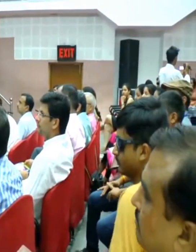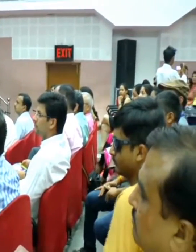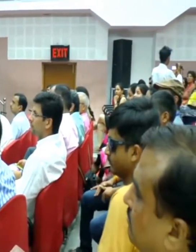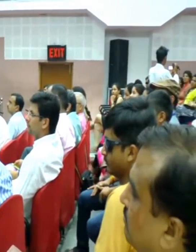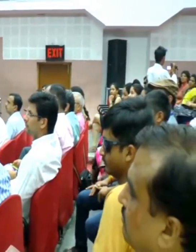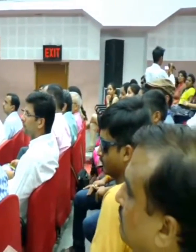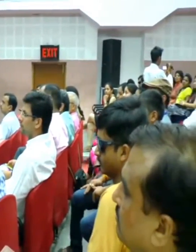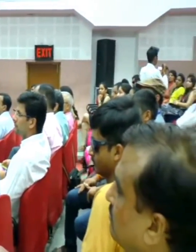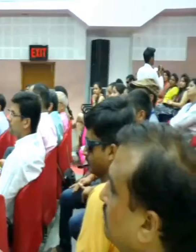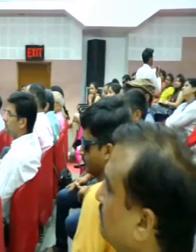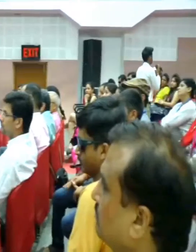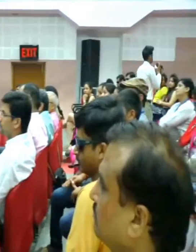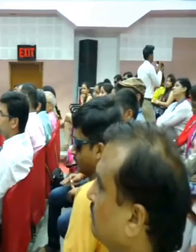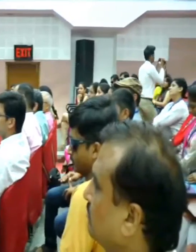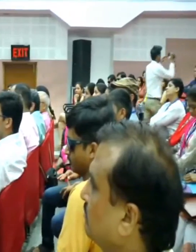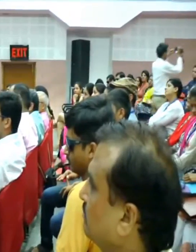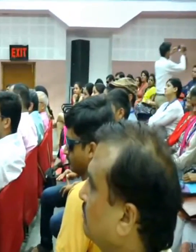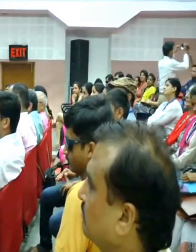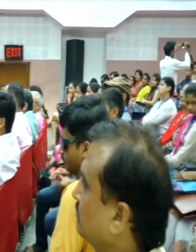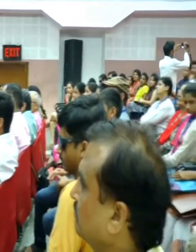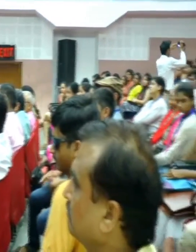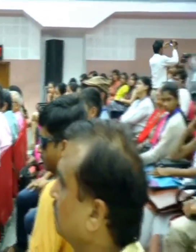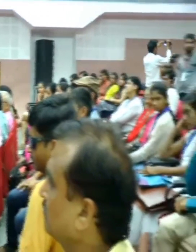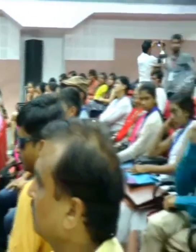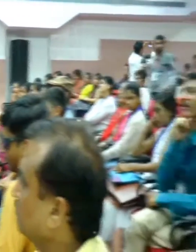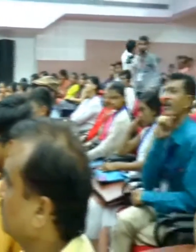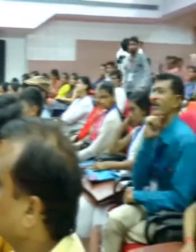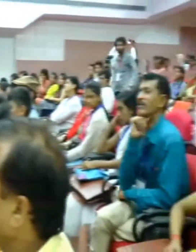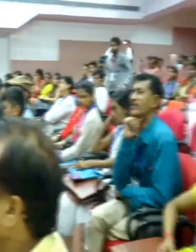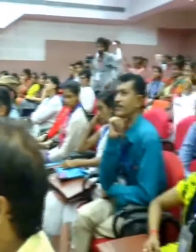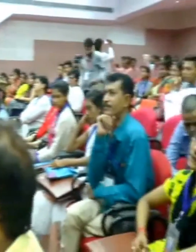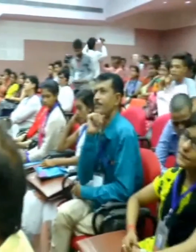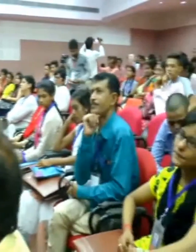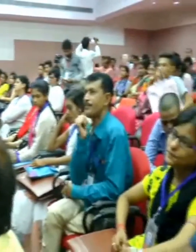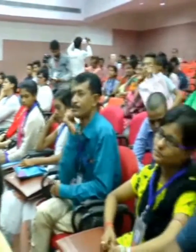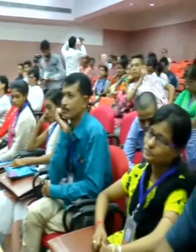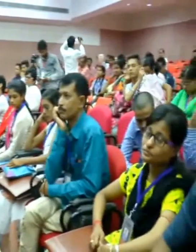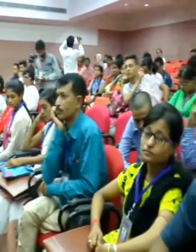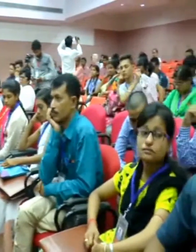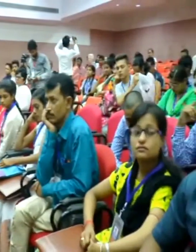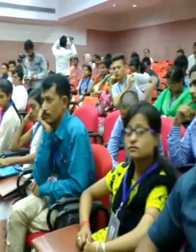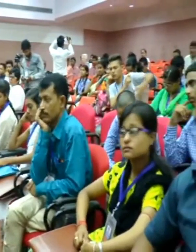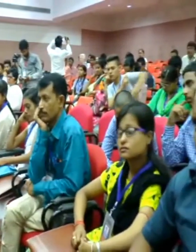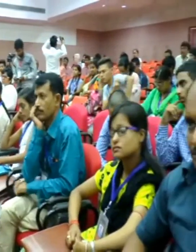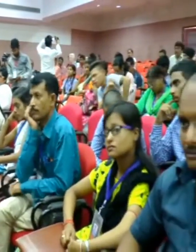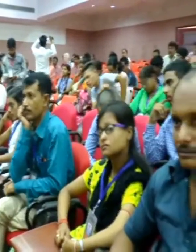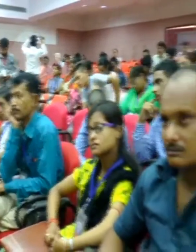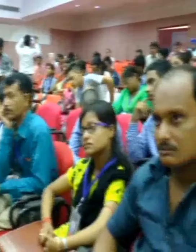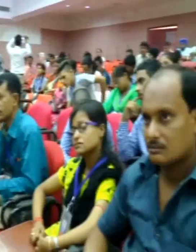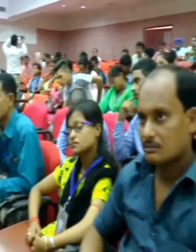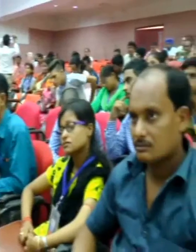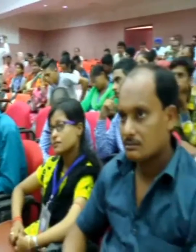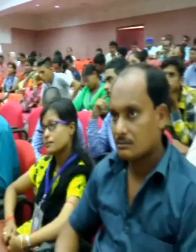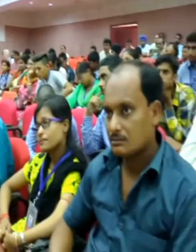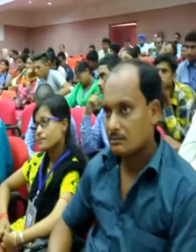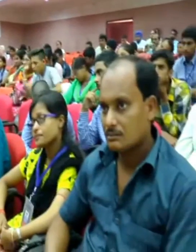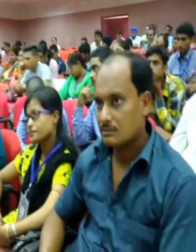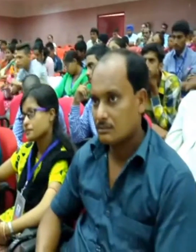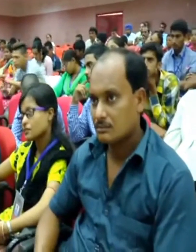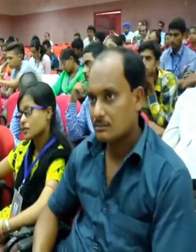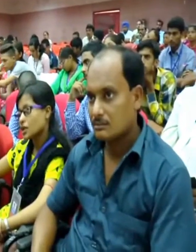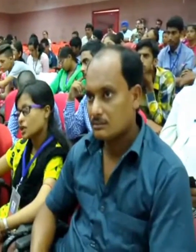our nation is not an easy task. There are always a lot of eyes on us. We prepared the question,